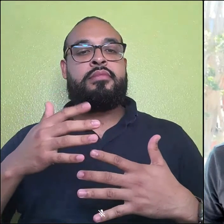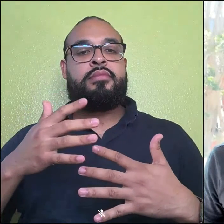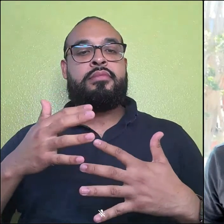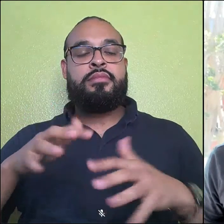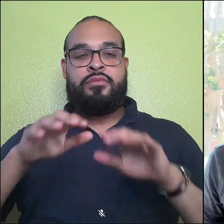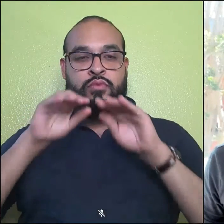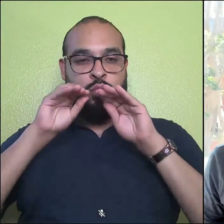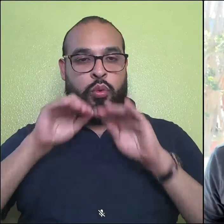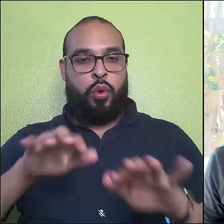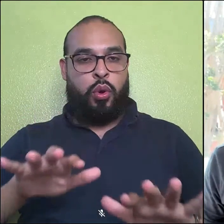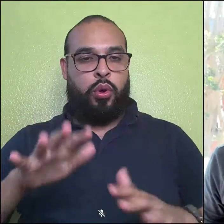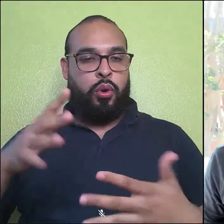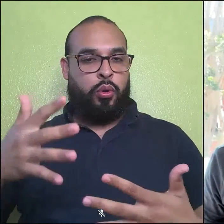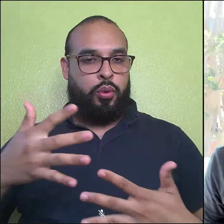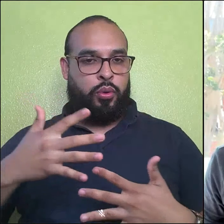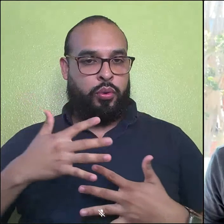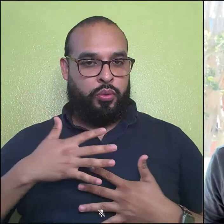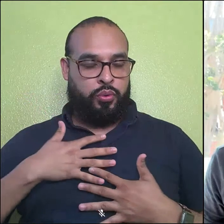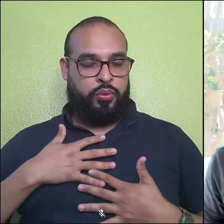And exhaling out of the mouth.